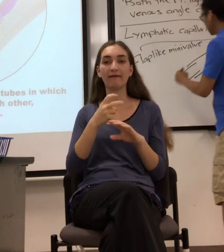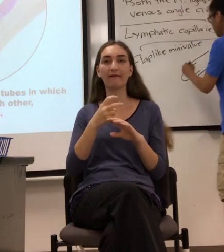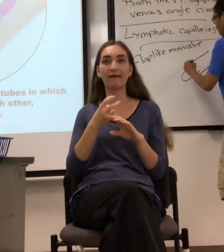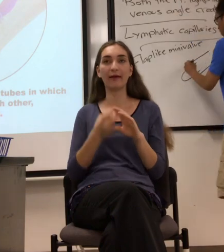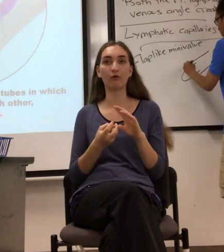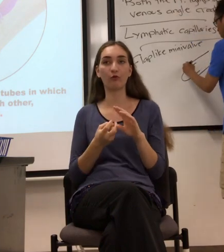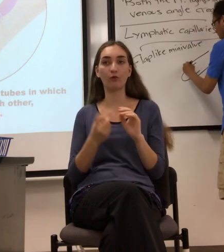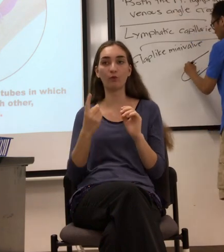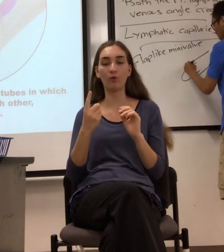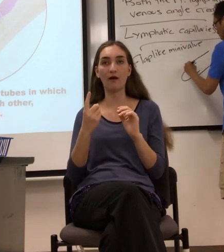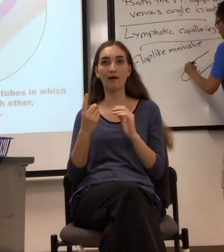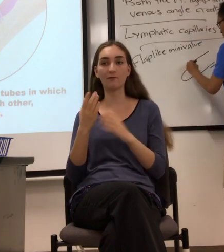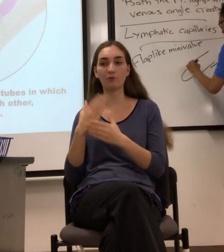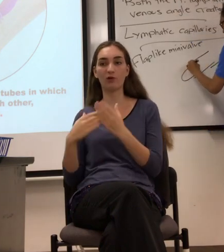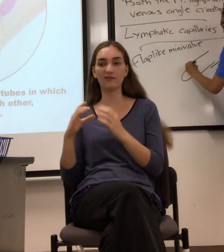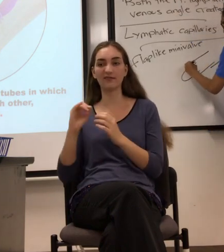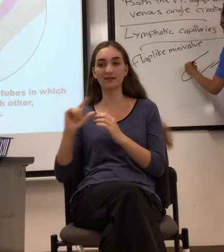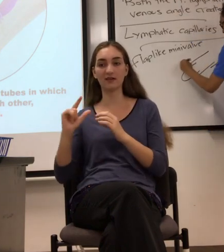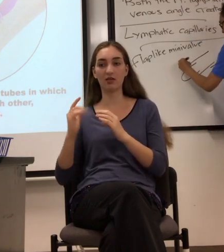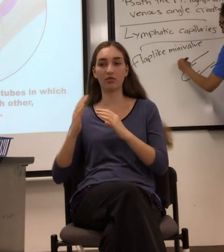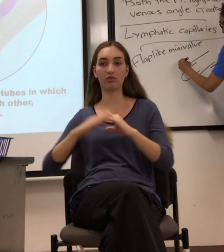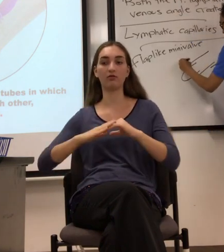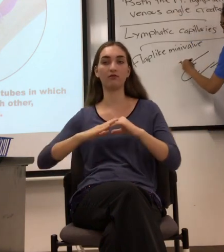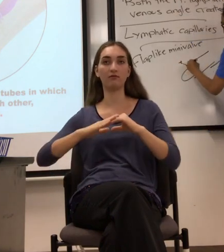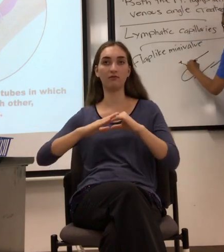one end of a cell.